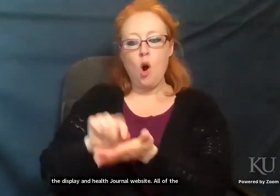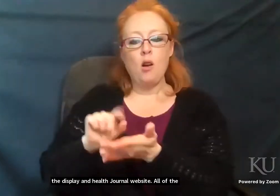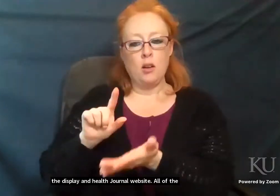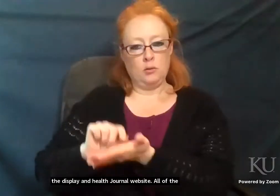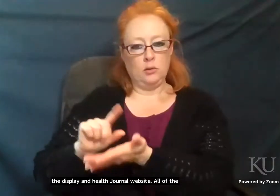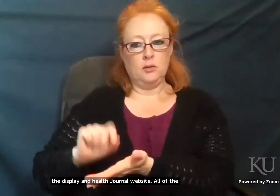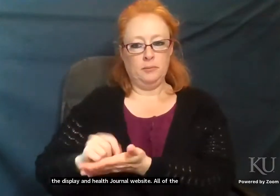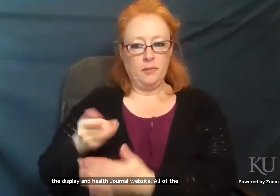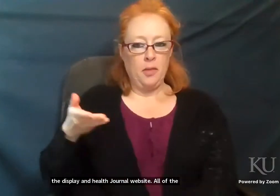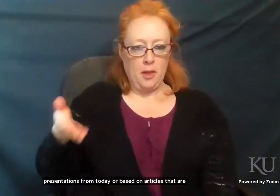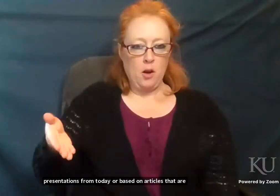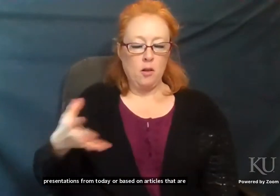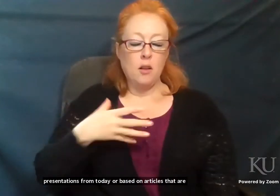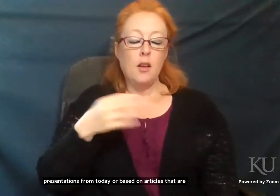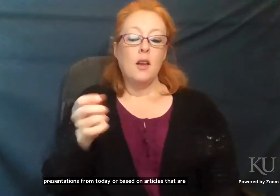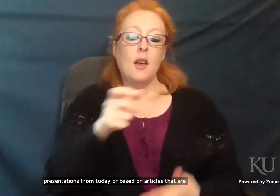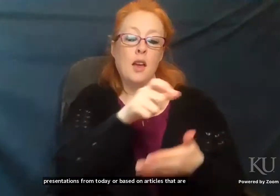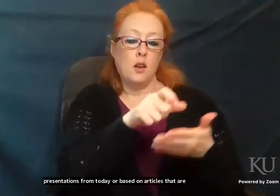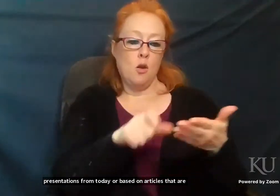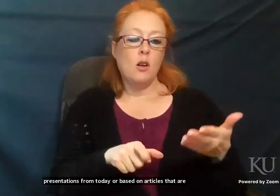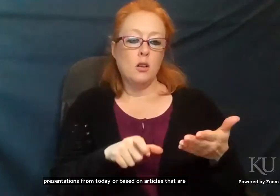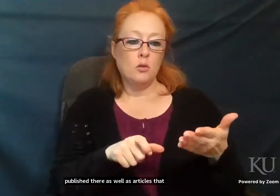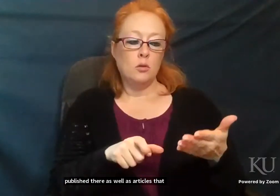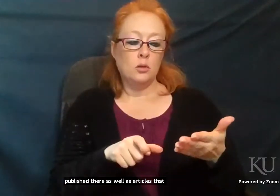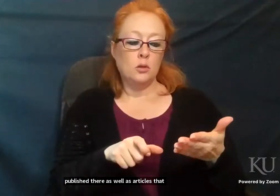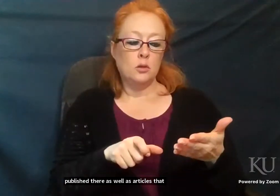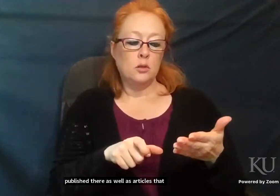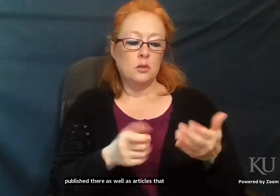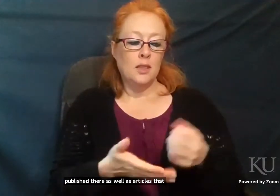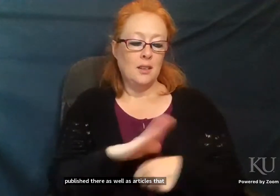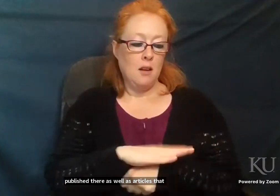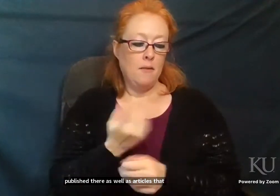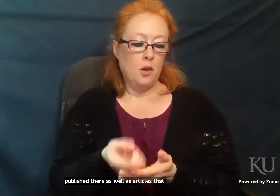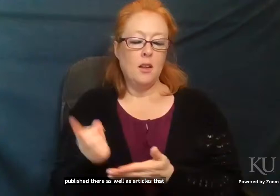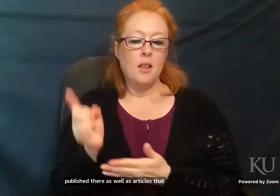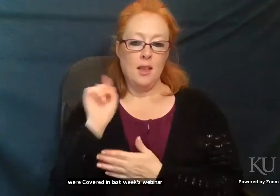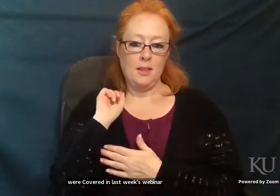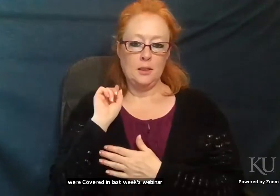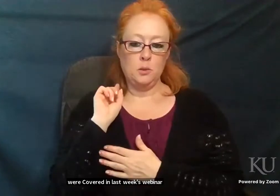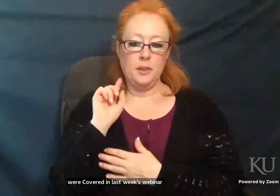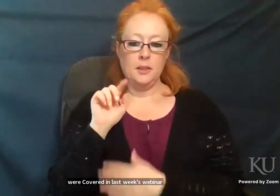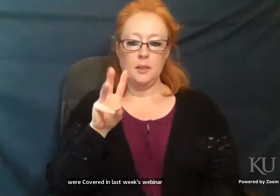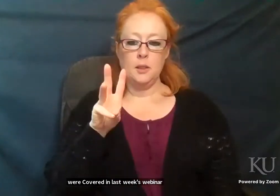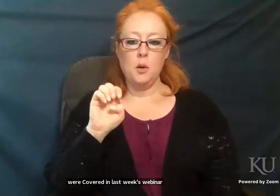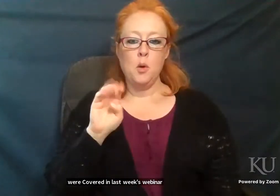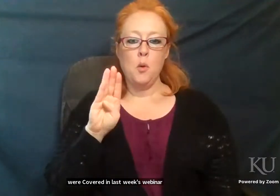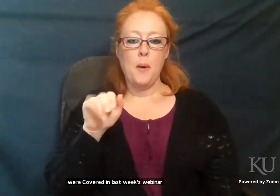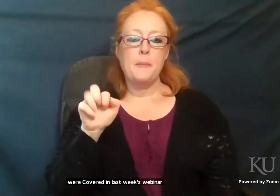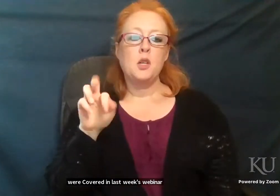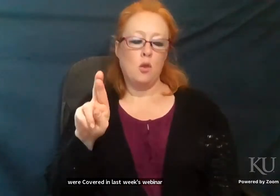well as articles that were covered in last week's webinar.